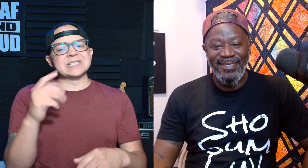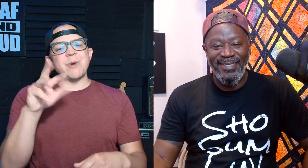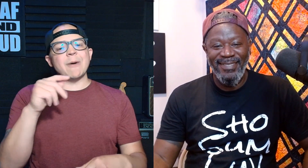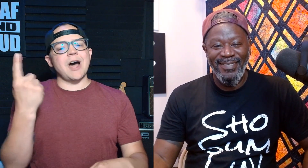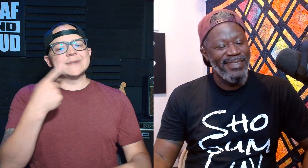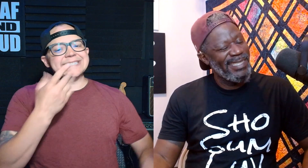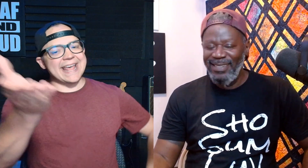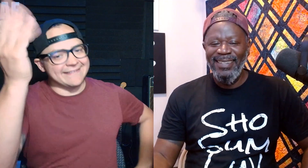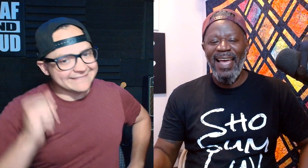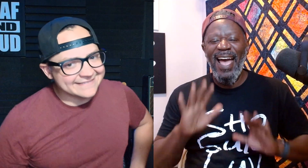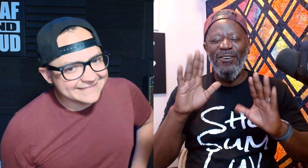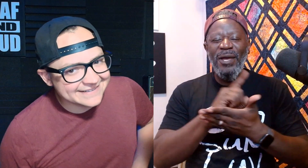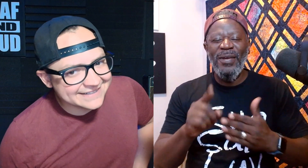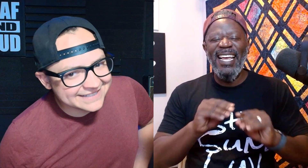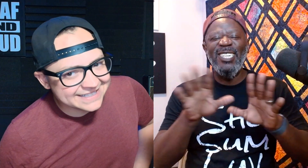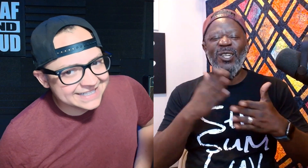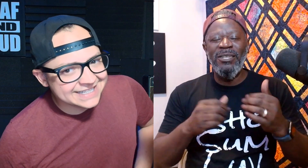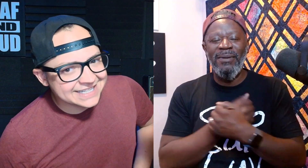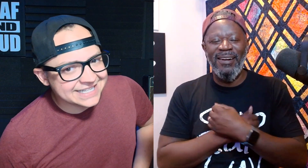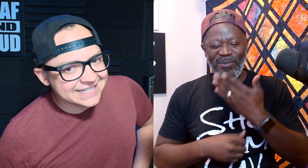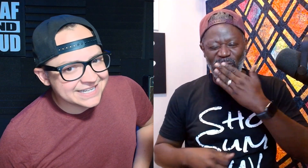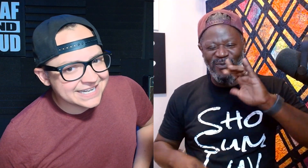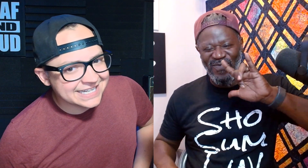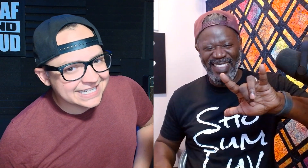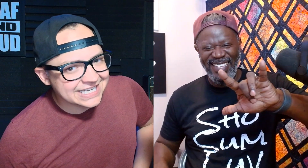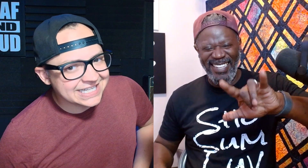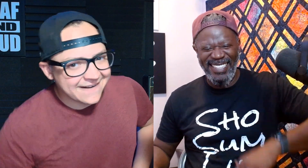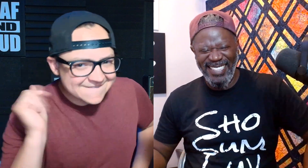what does Wawa always say? Have a great week and show some love.